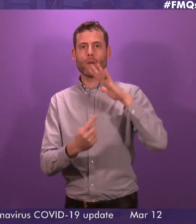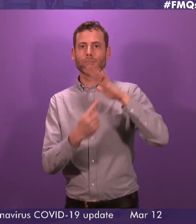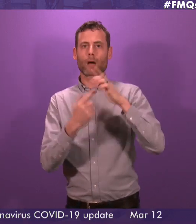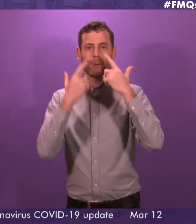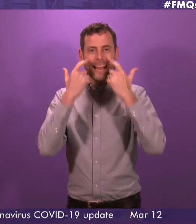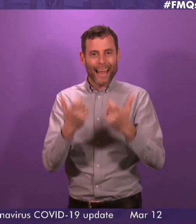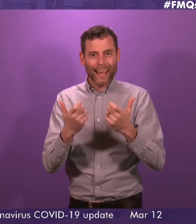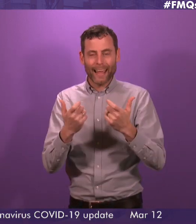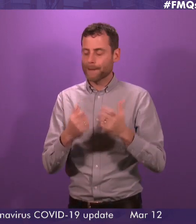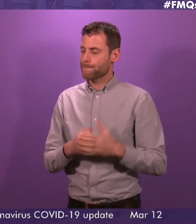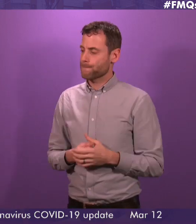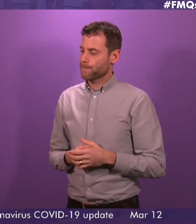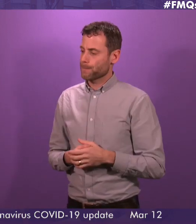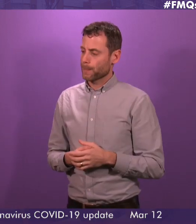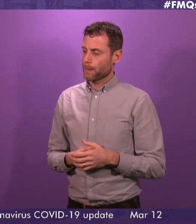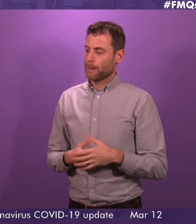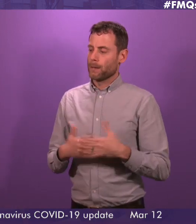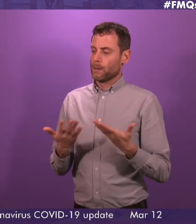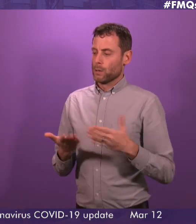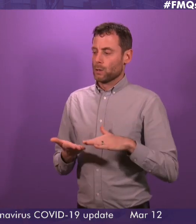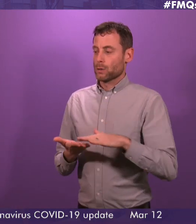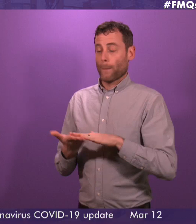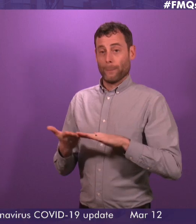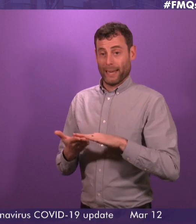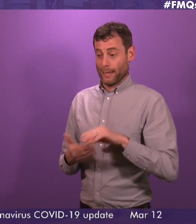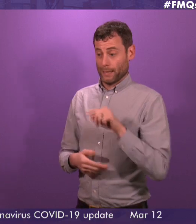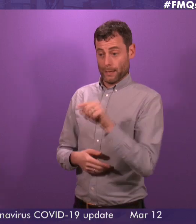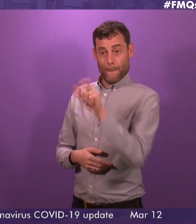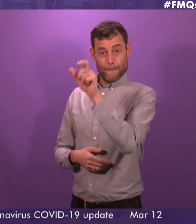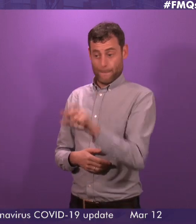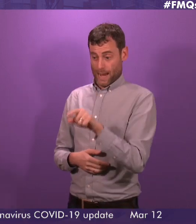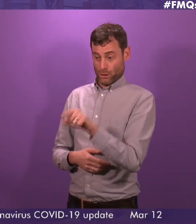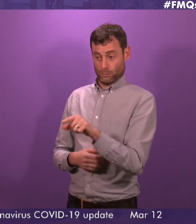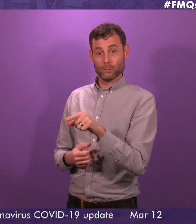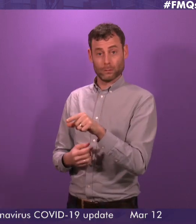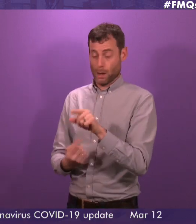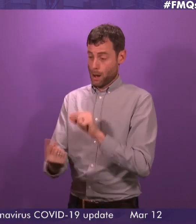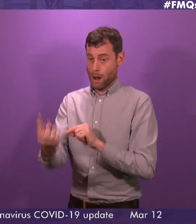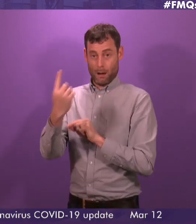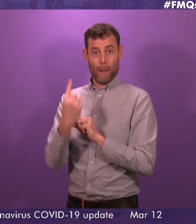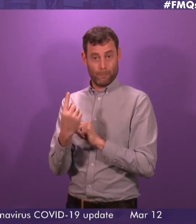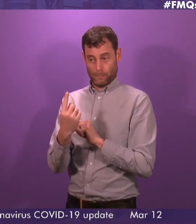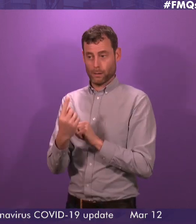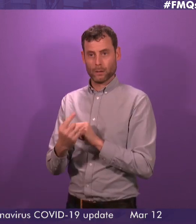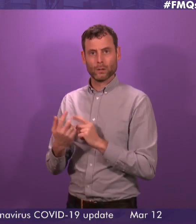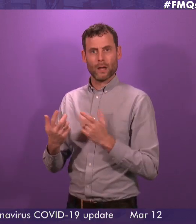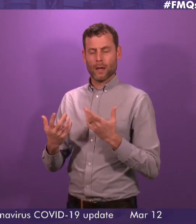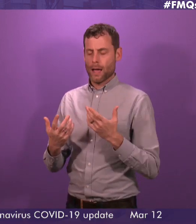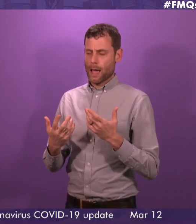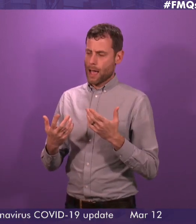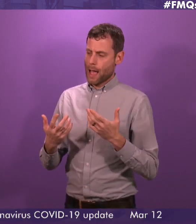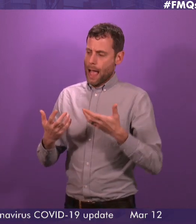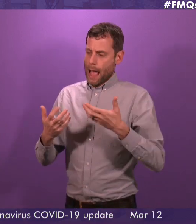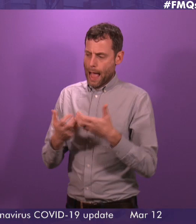the pathways for patients that are in contact with them, about how they can access